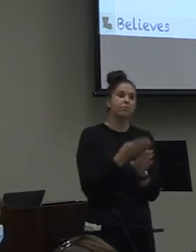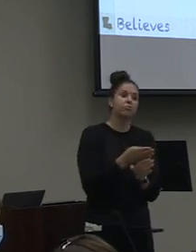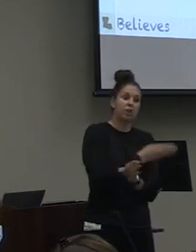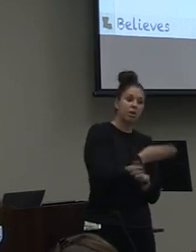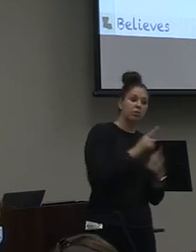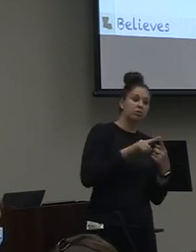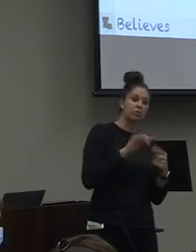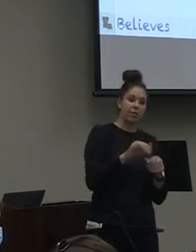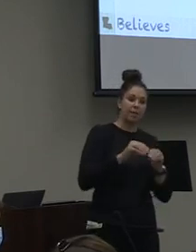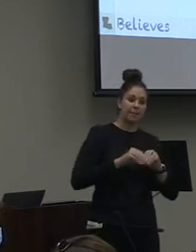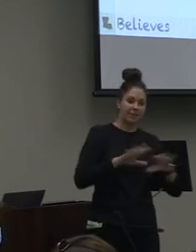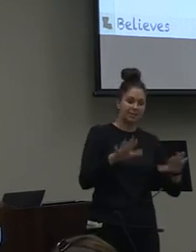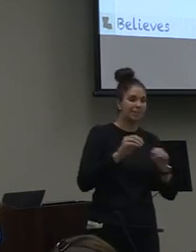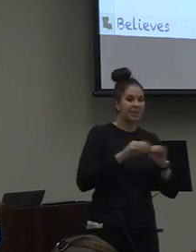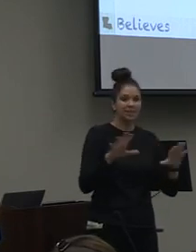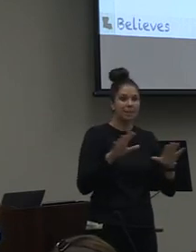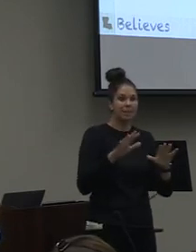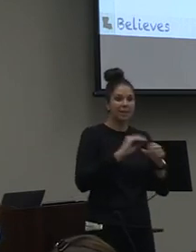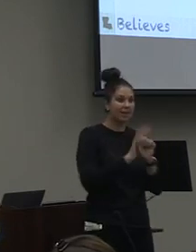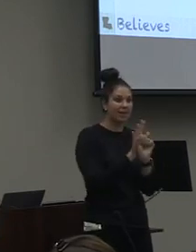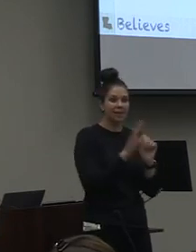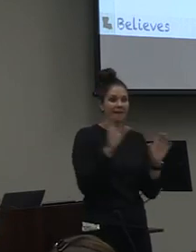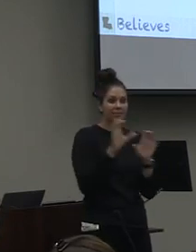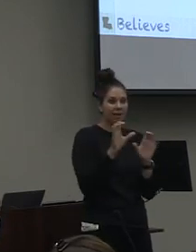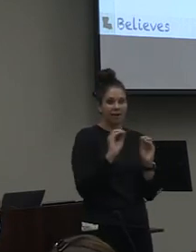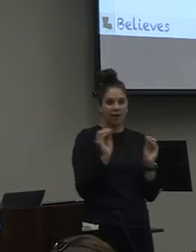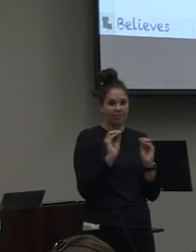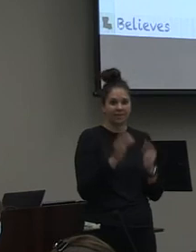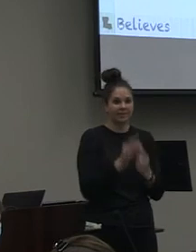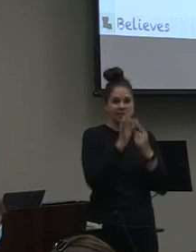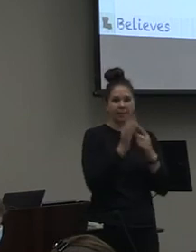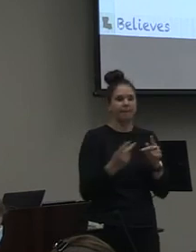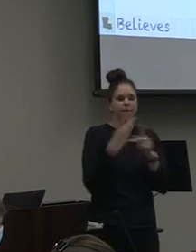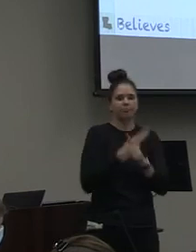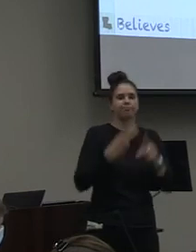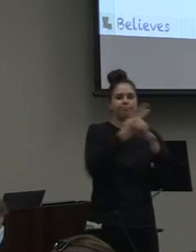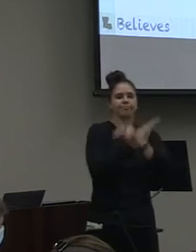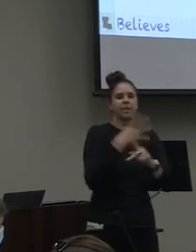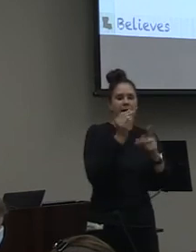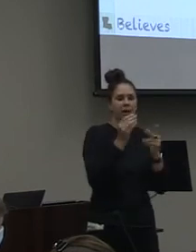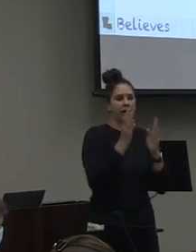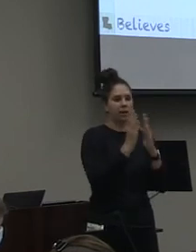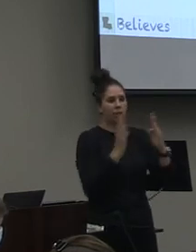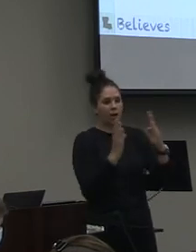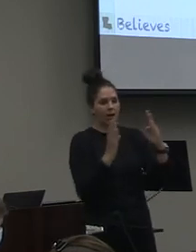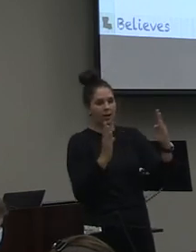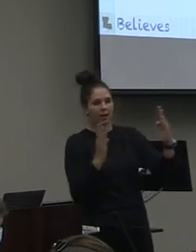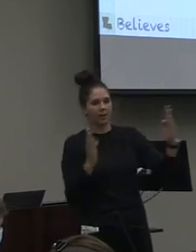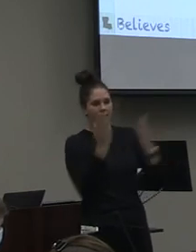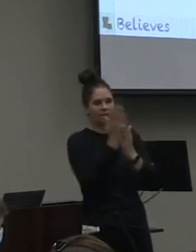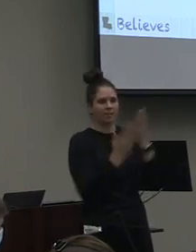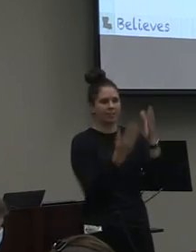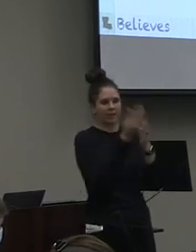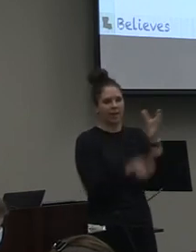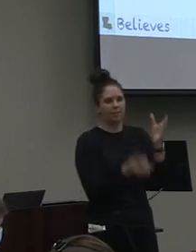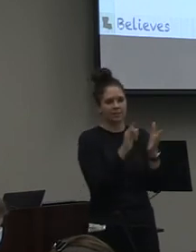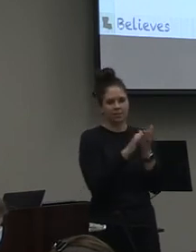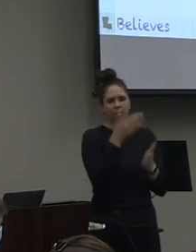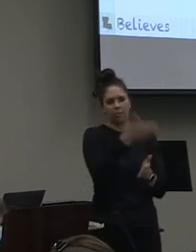and the pandemic has done nothing but exacerbate and widen some of those gaps that were there previously.